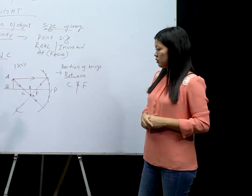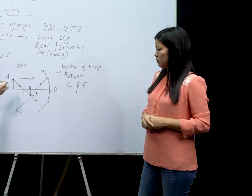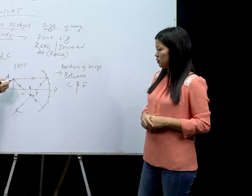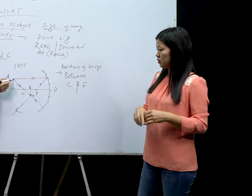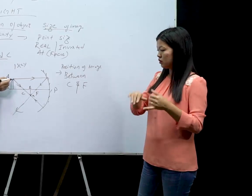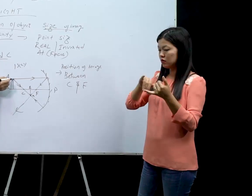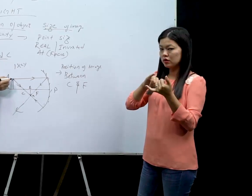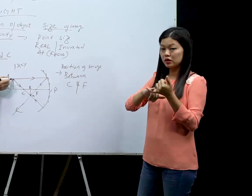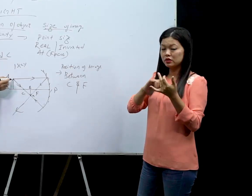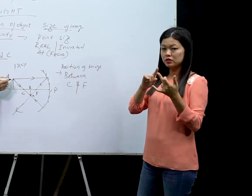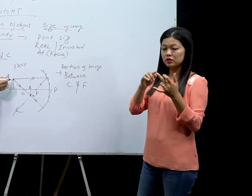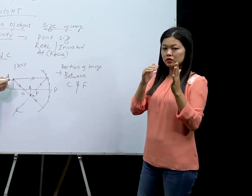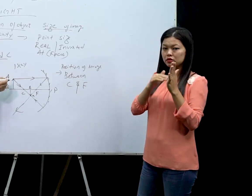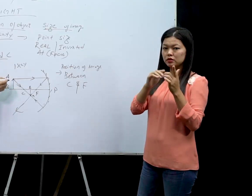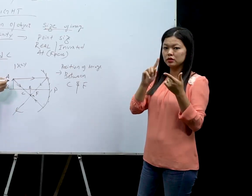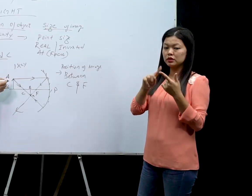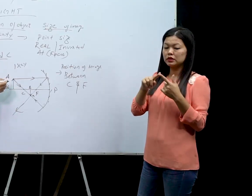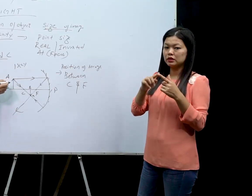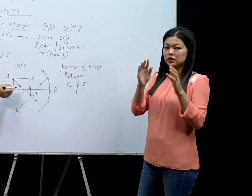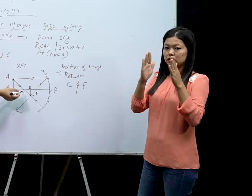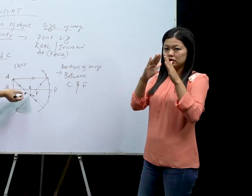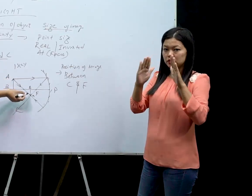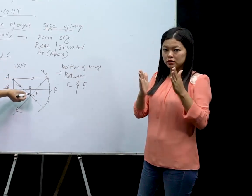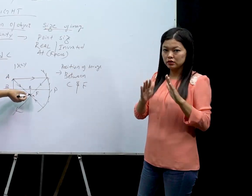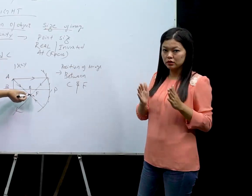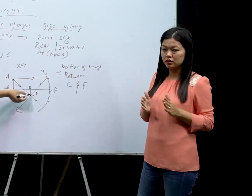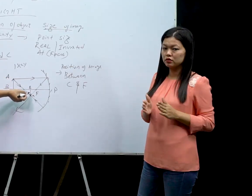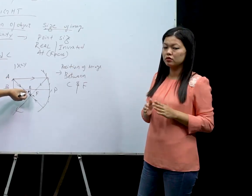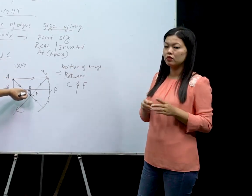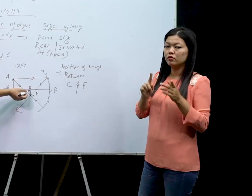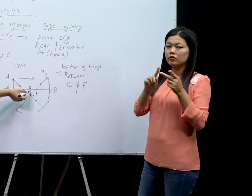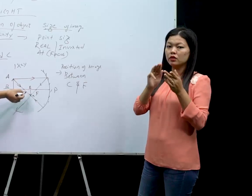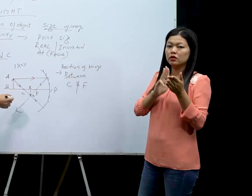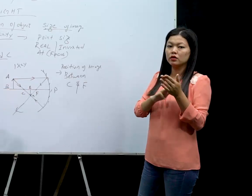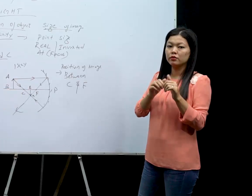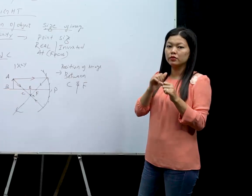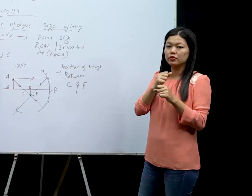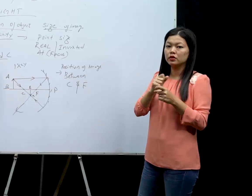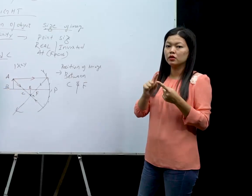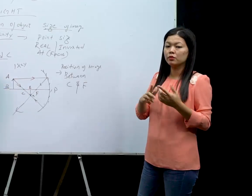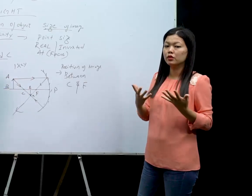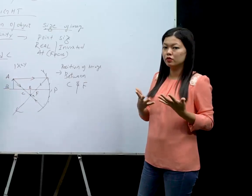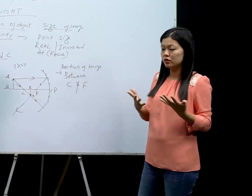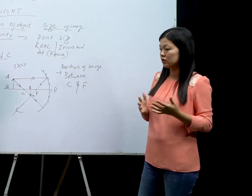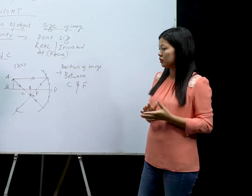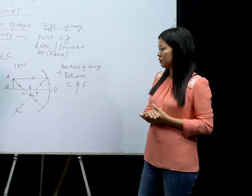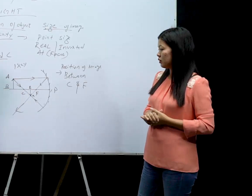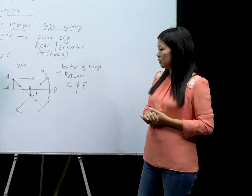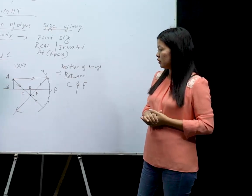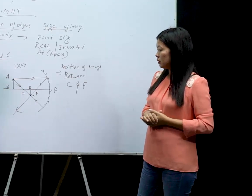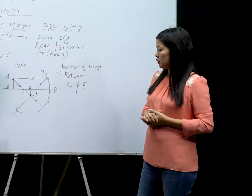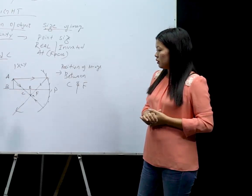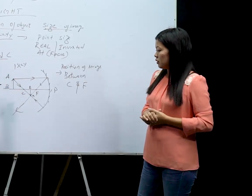is, see, this is our object, right? And the image that we get is this much. That means the image